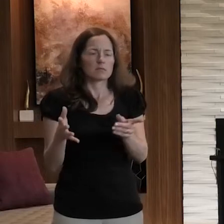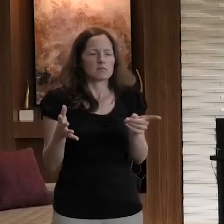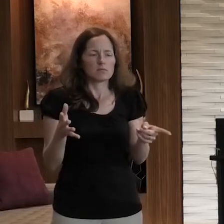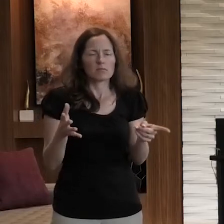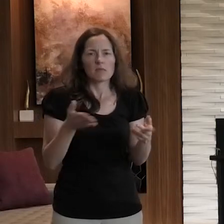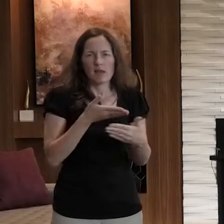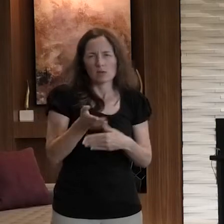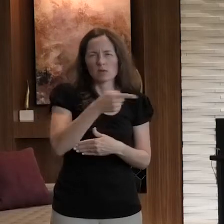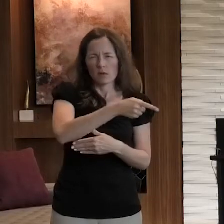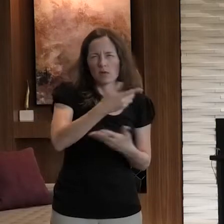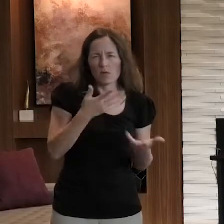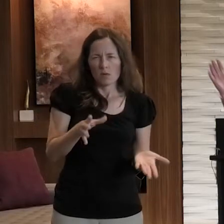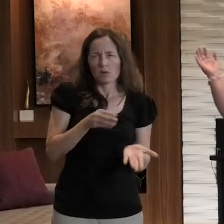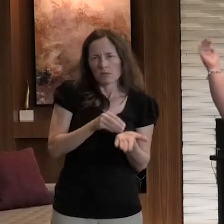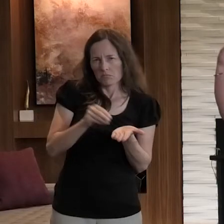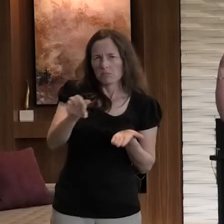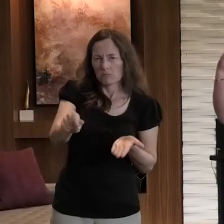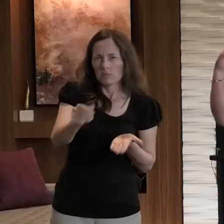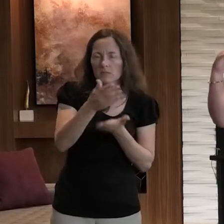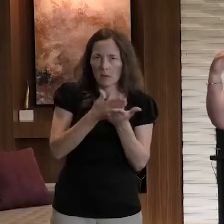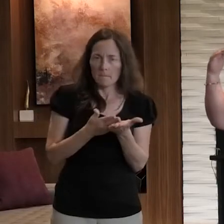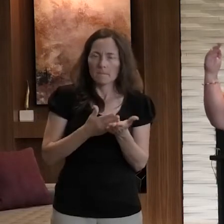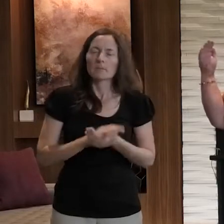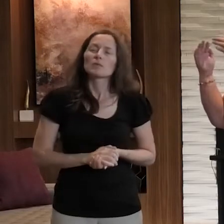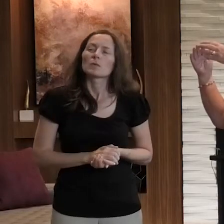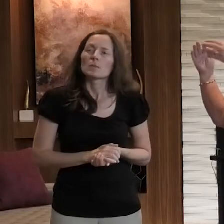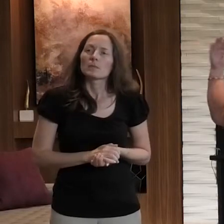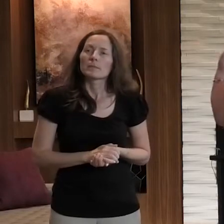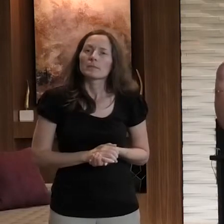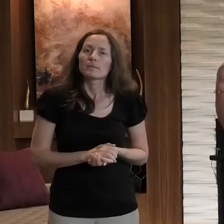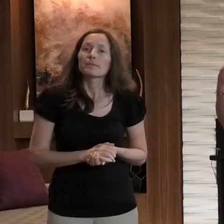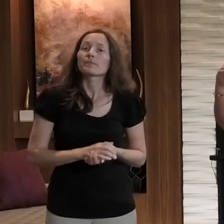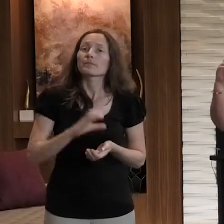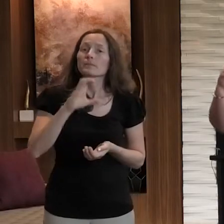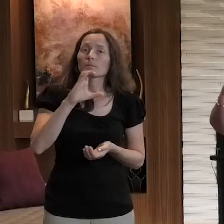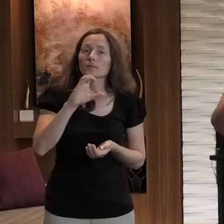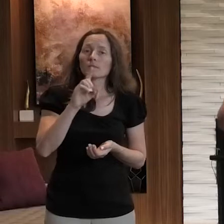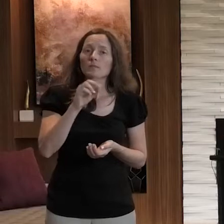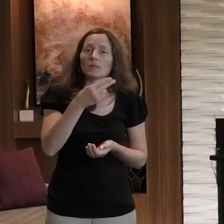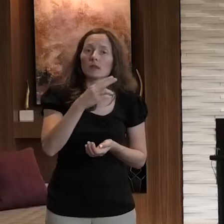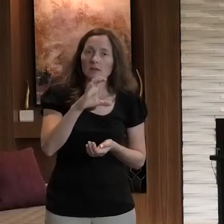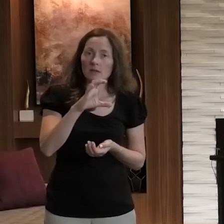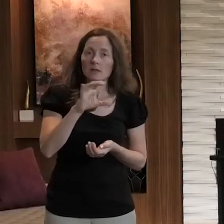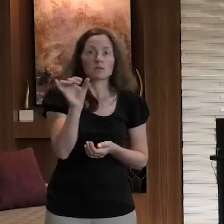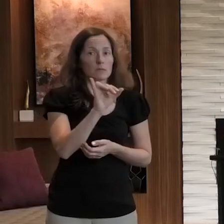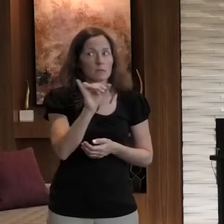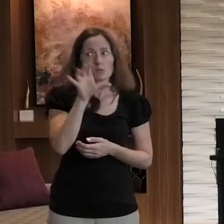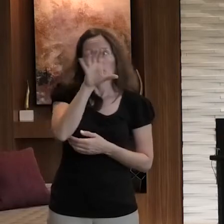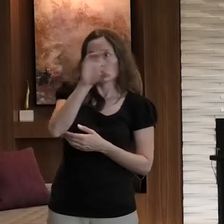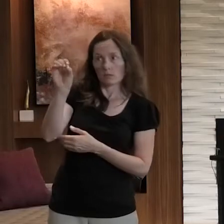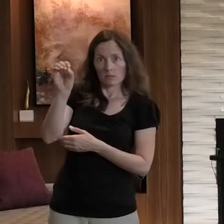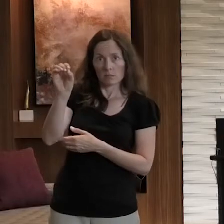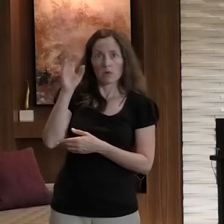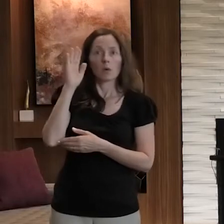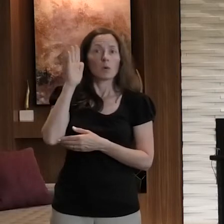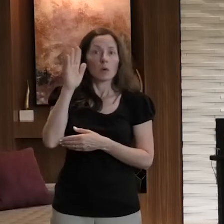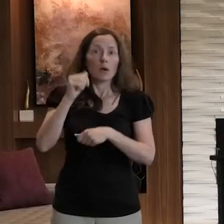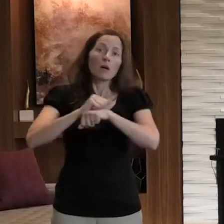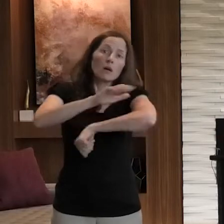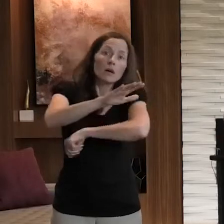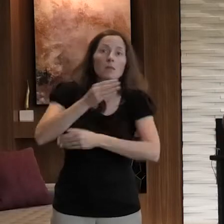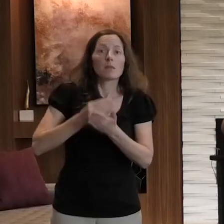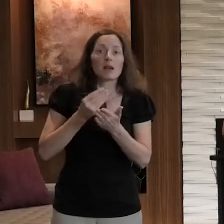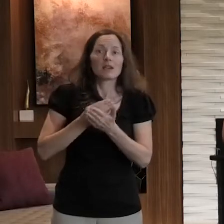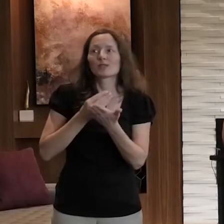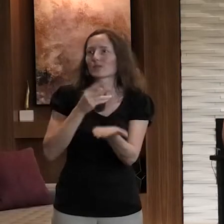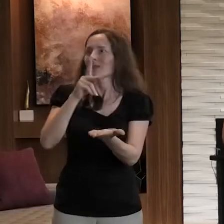Right? Now, CDHC and the employer are going to send their money to Kelly at the Department of Housing